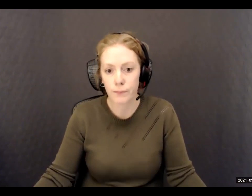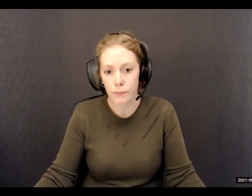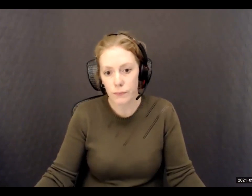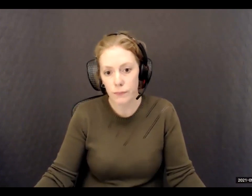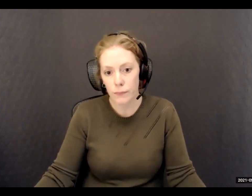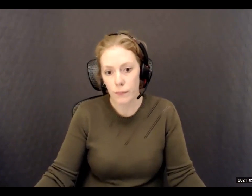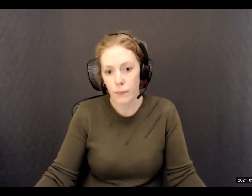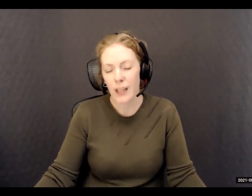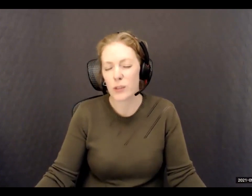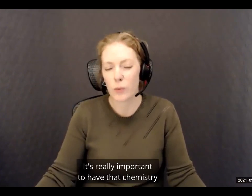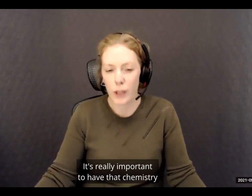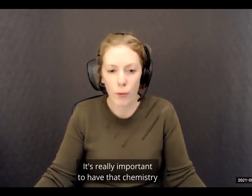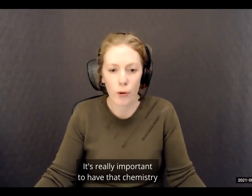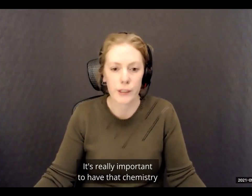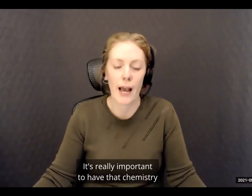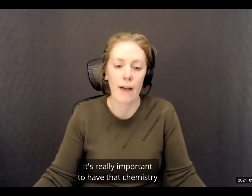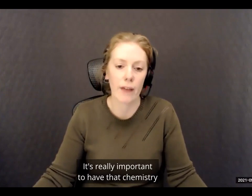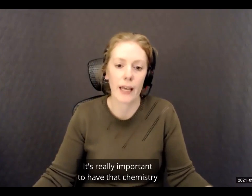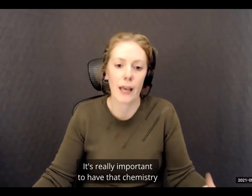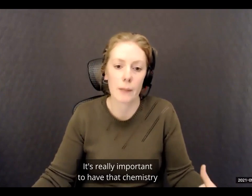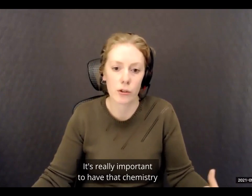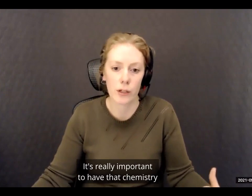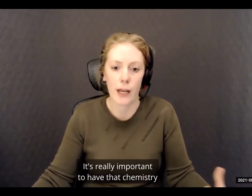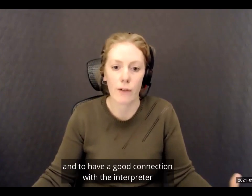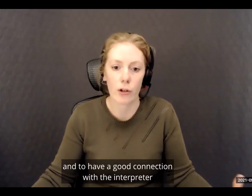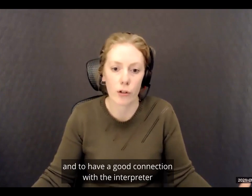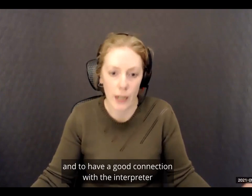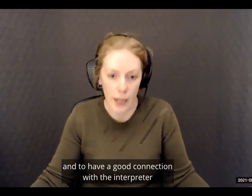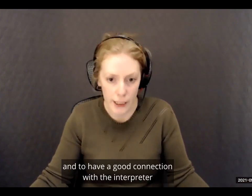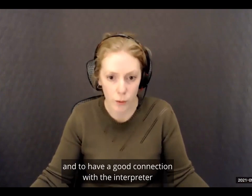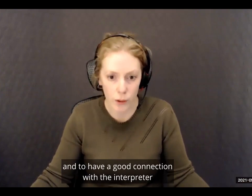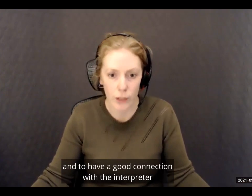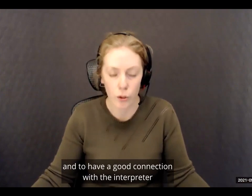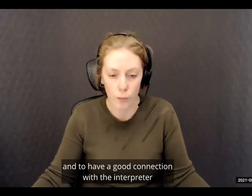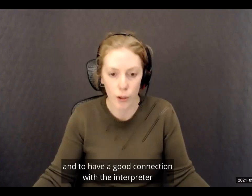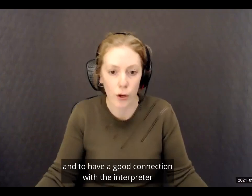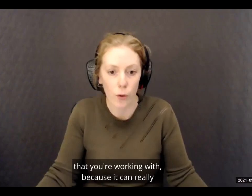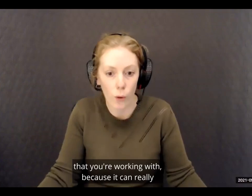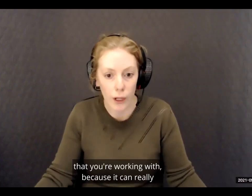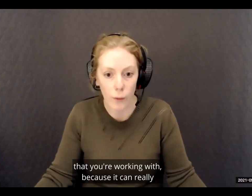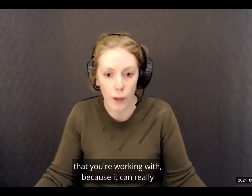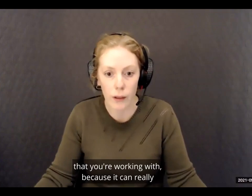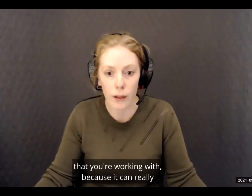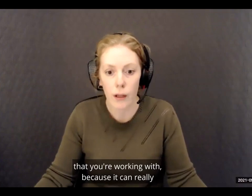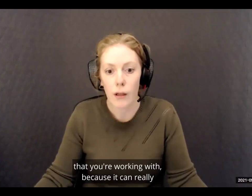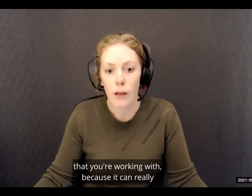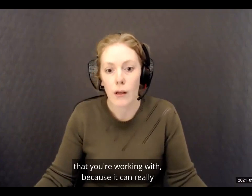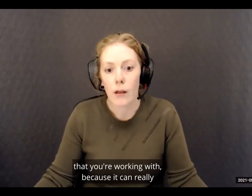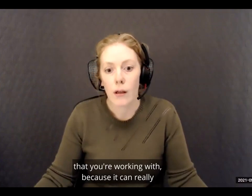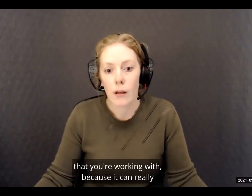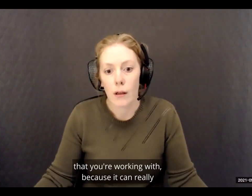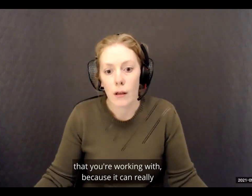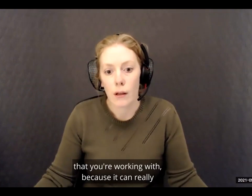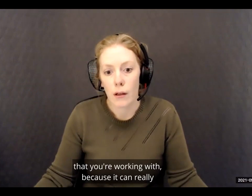it. It's really important to have that chemistry and to have a good connection with the interpreter that you're working with,